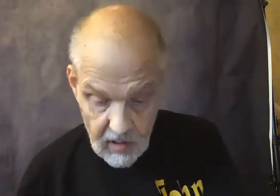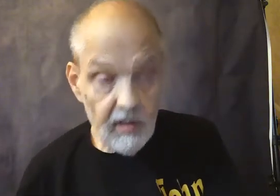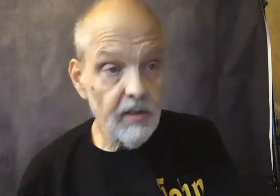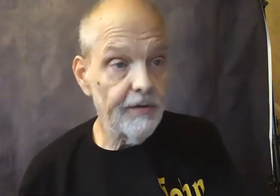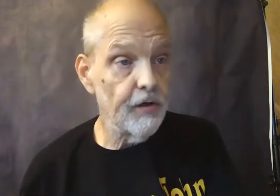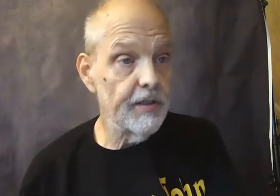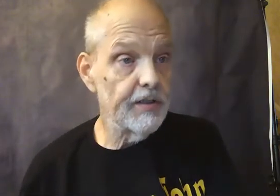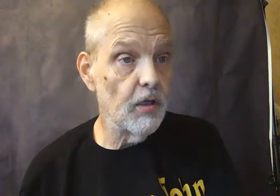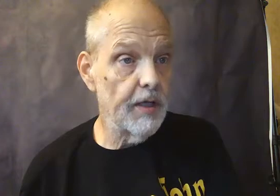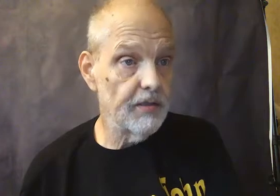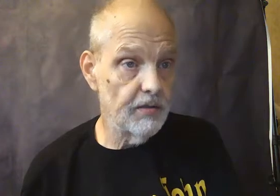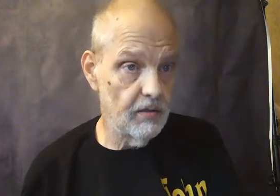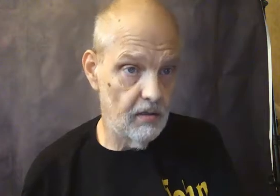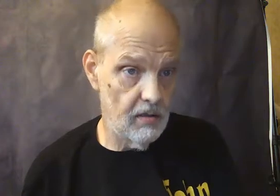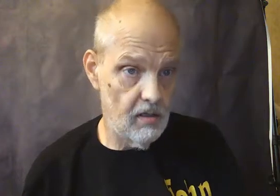The third is location.